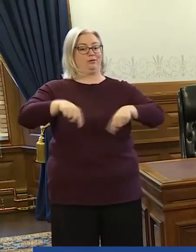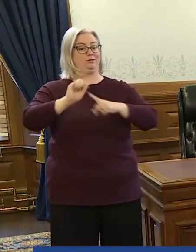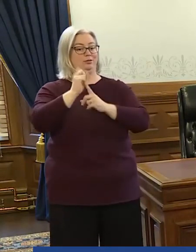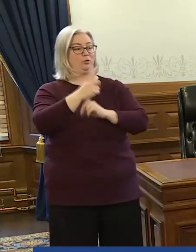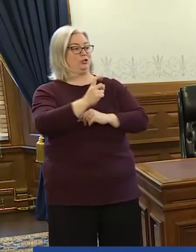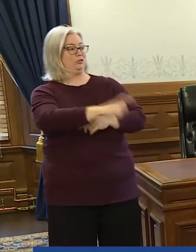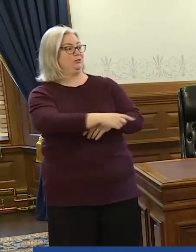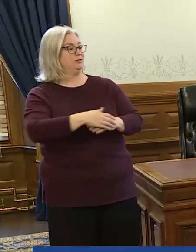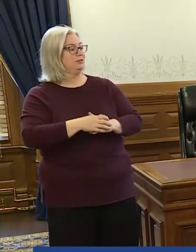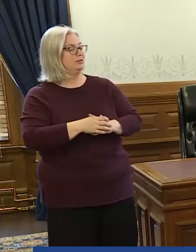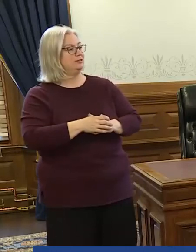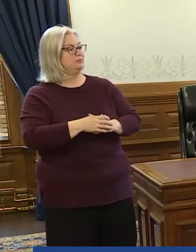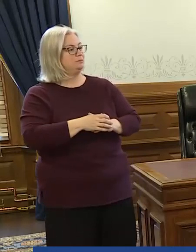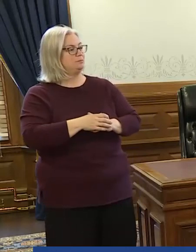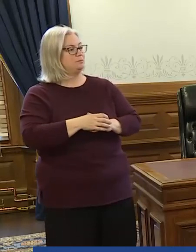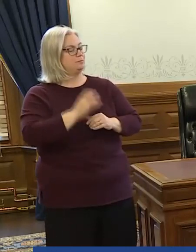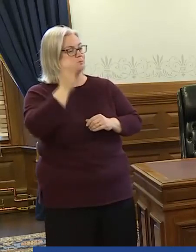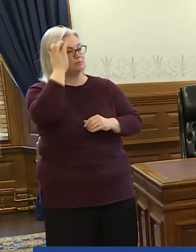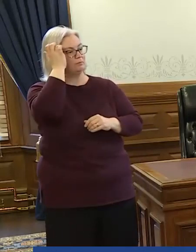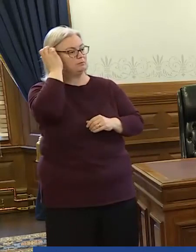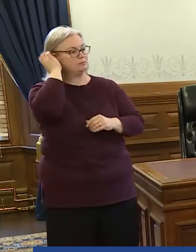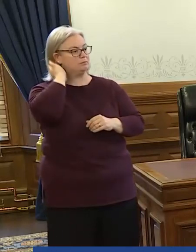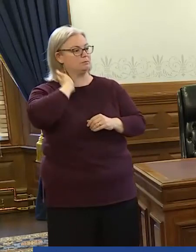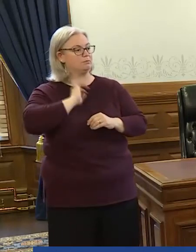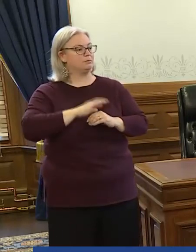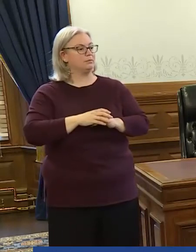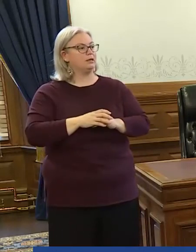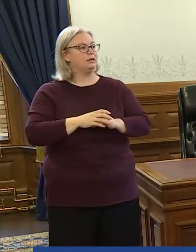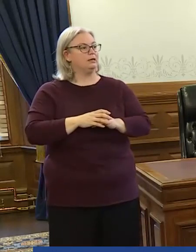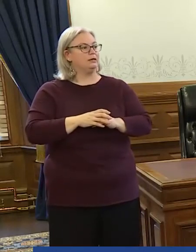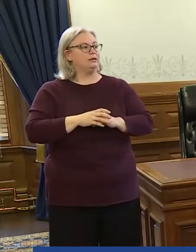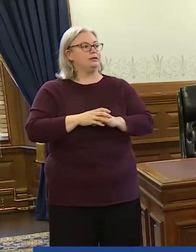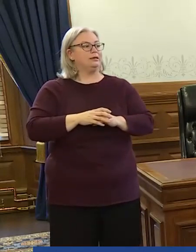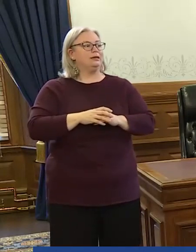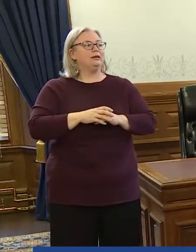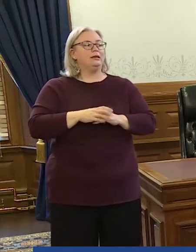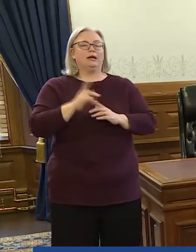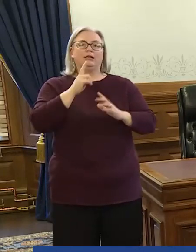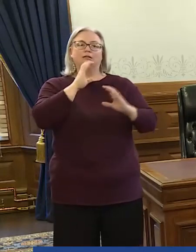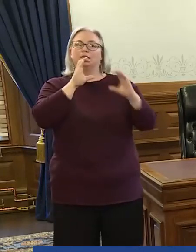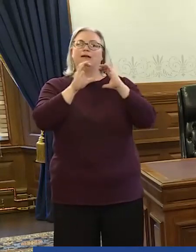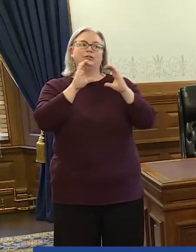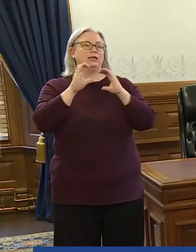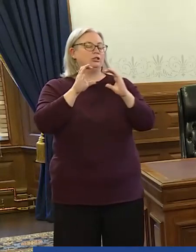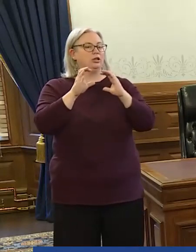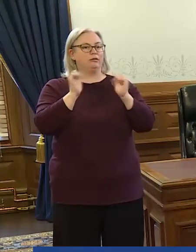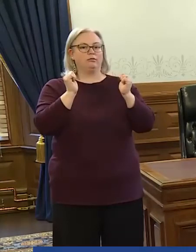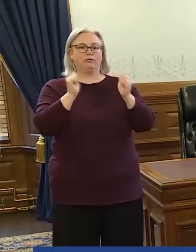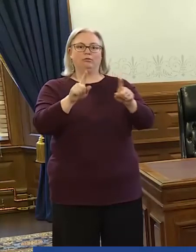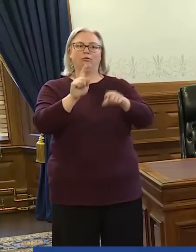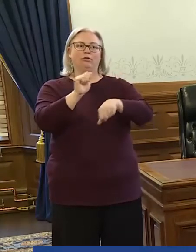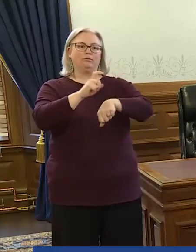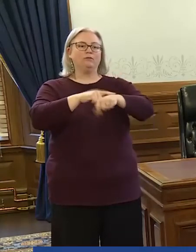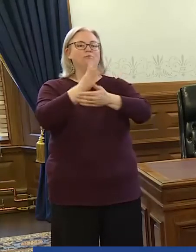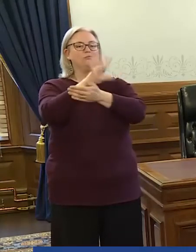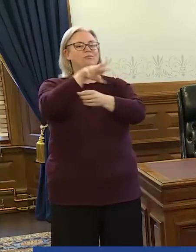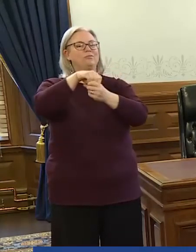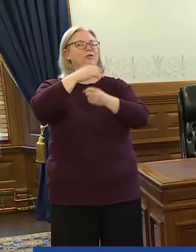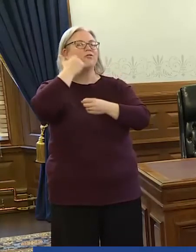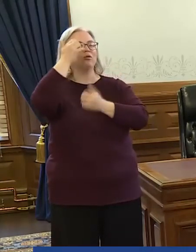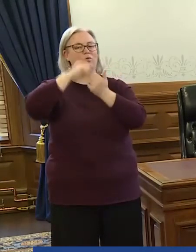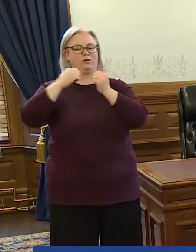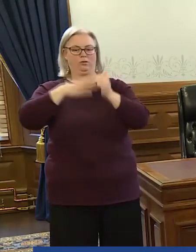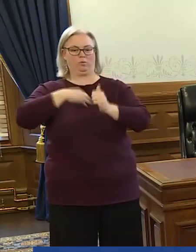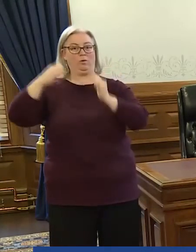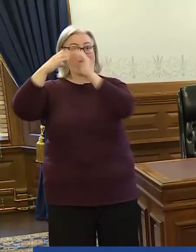situation? You know, there's conversations going back and forth. Part of that call with the